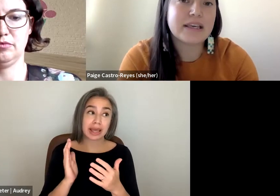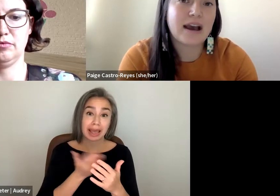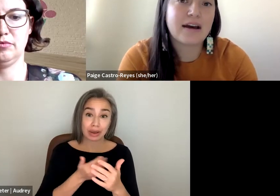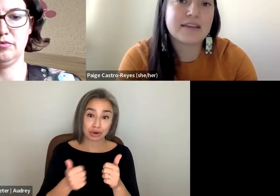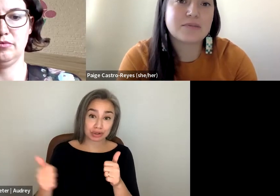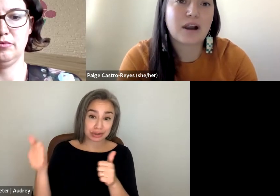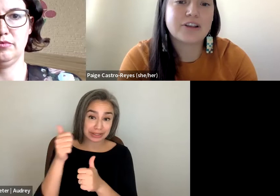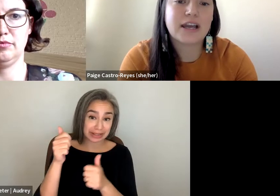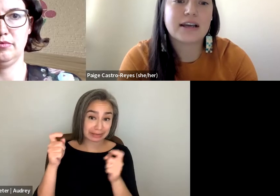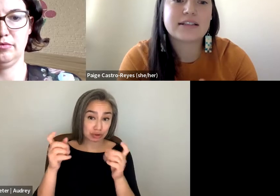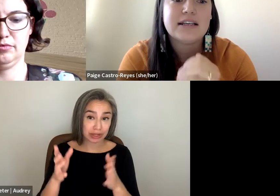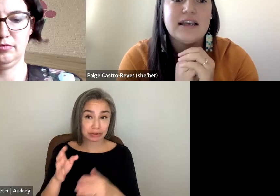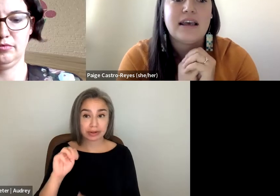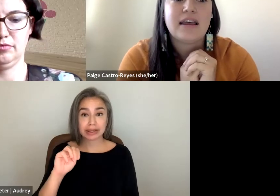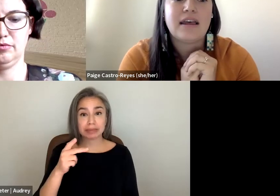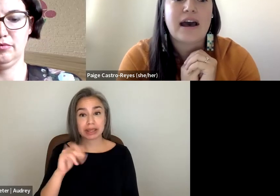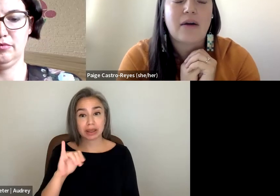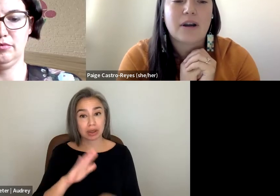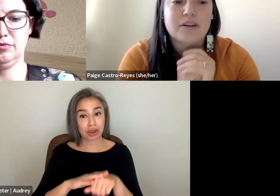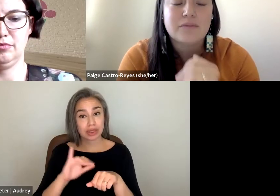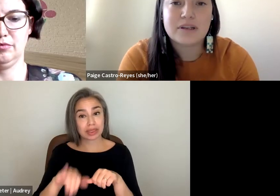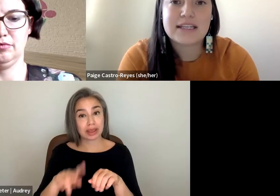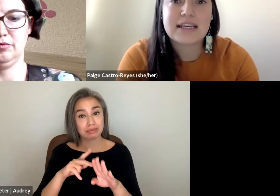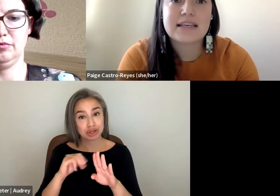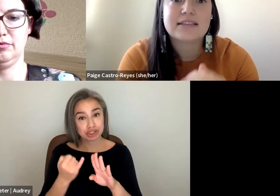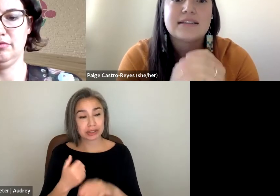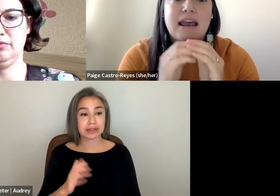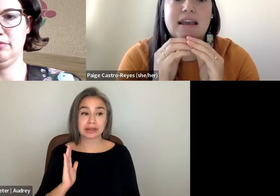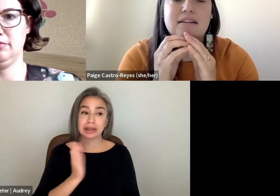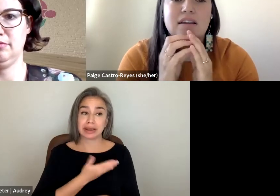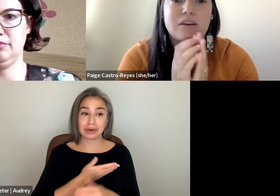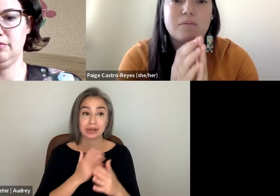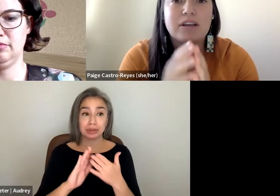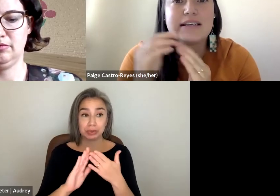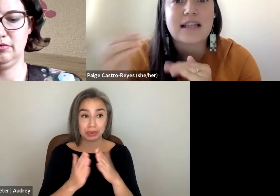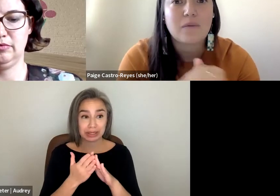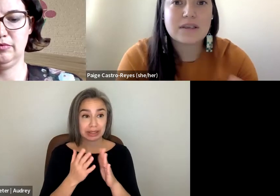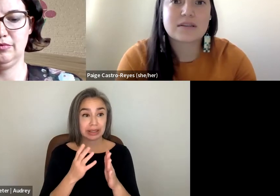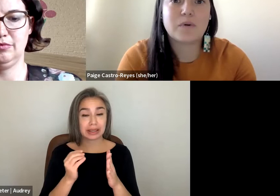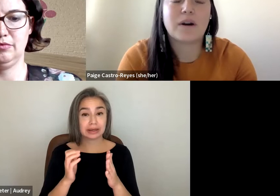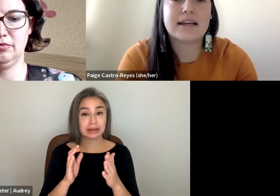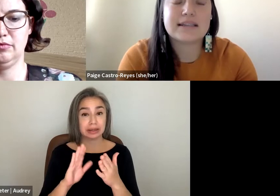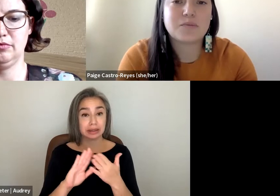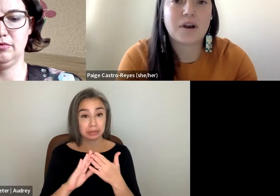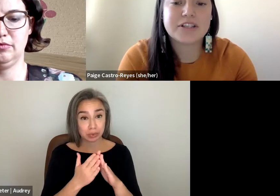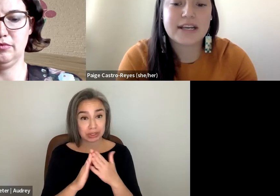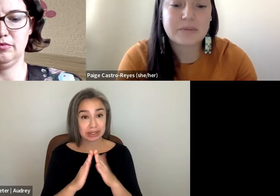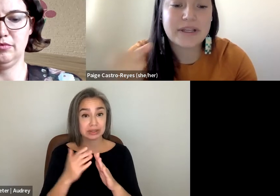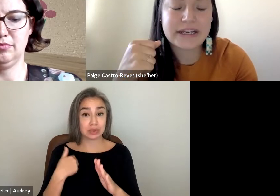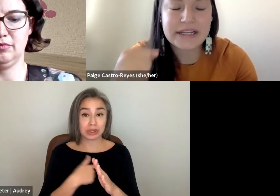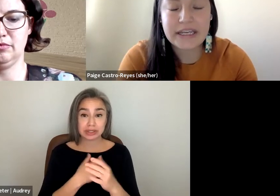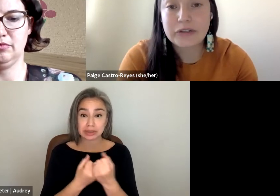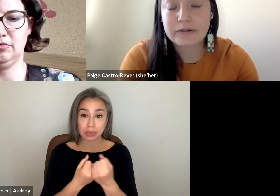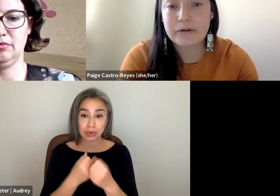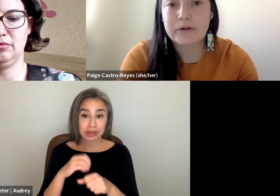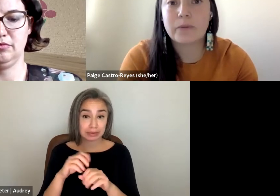an MPI on this project. Our communities and the communities that we support in this project